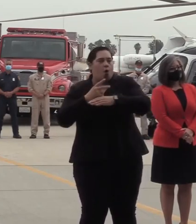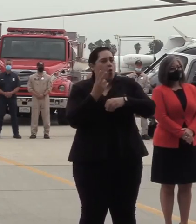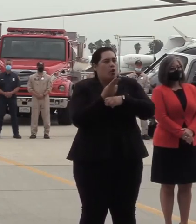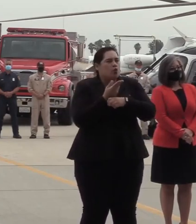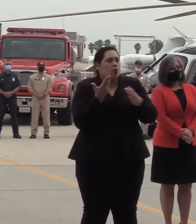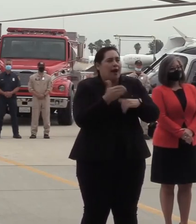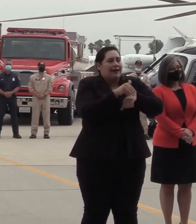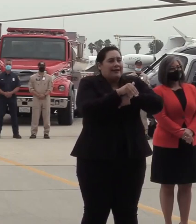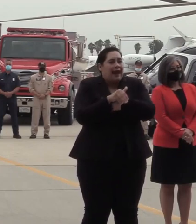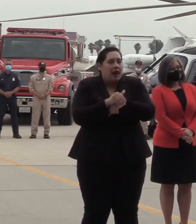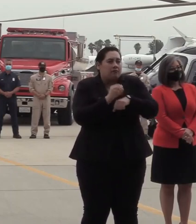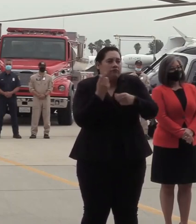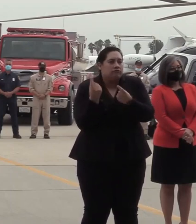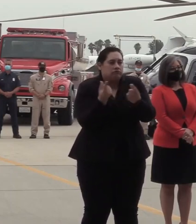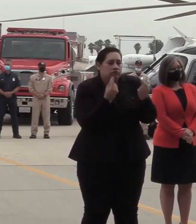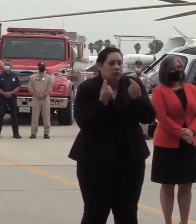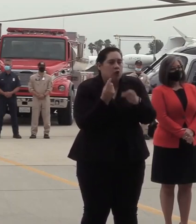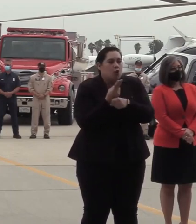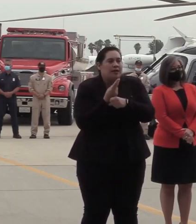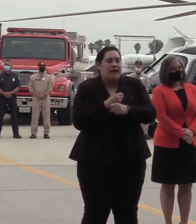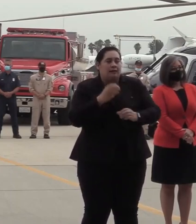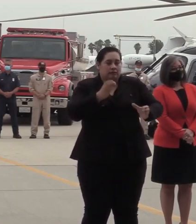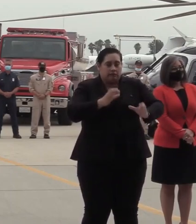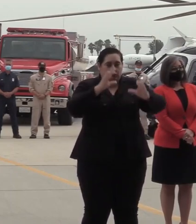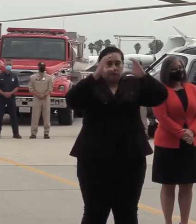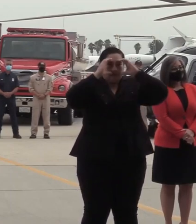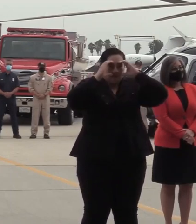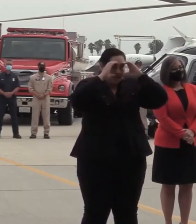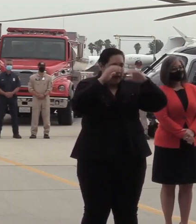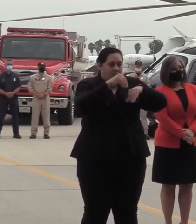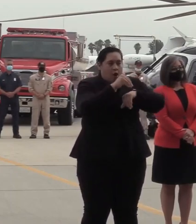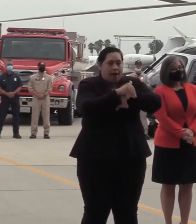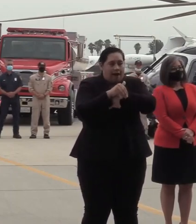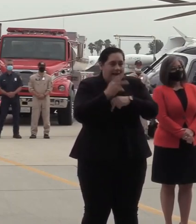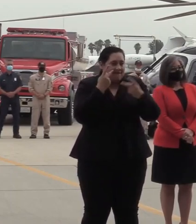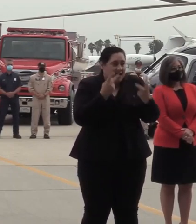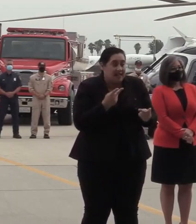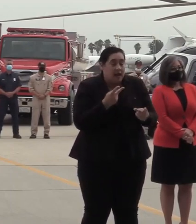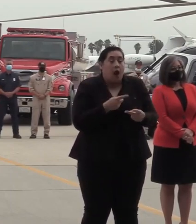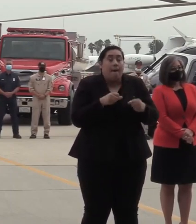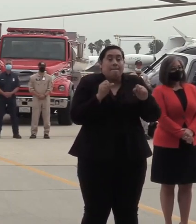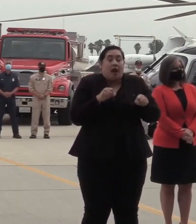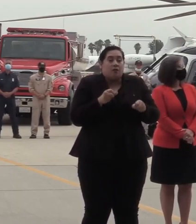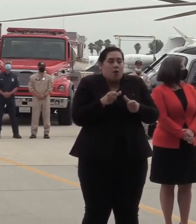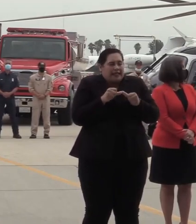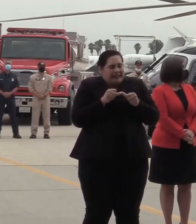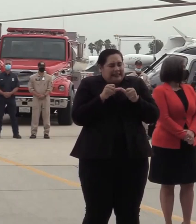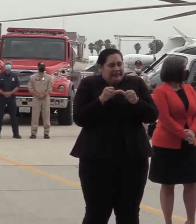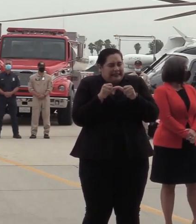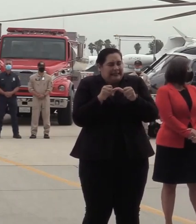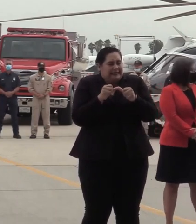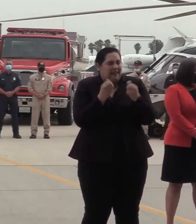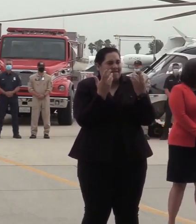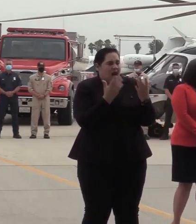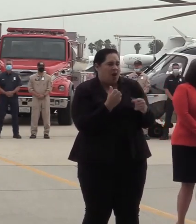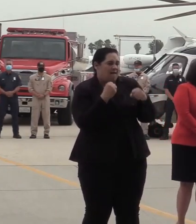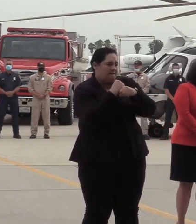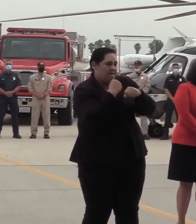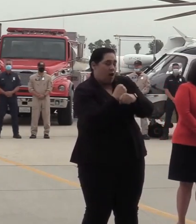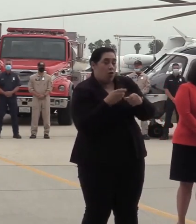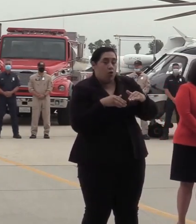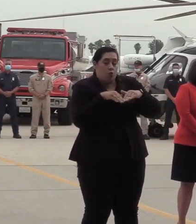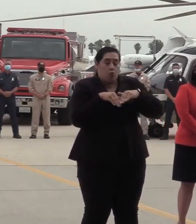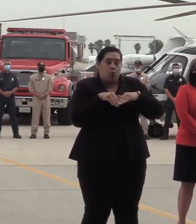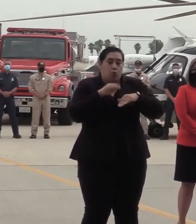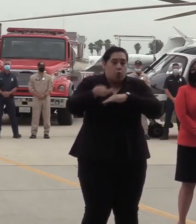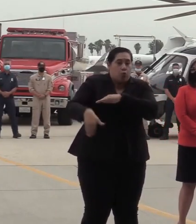using night vision goggles, allowing us to conduct aerial firefighting throughout the night. In addition to the LAFD's fleet